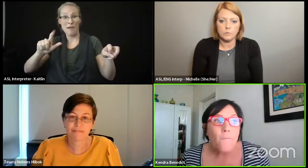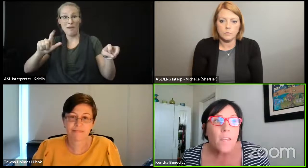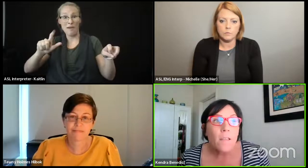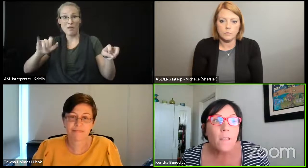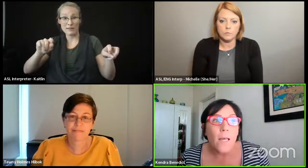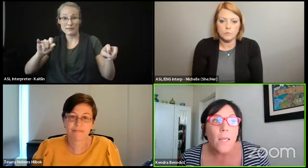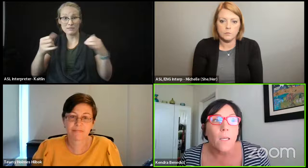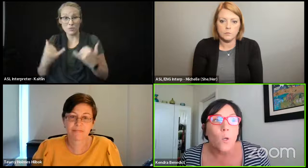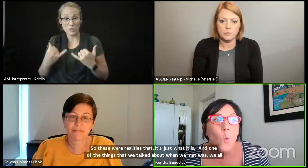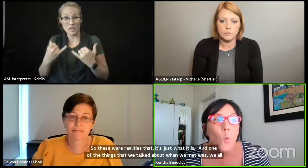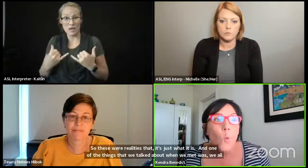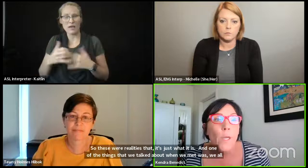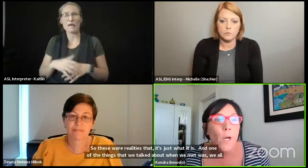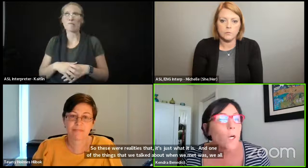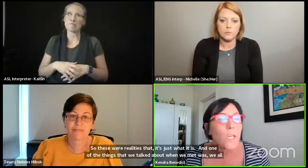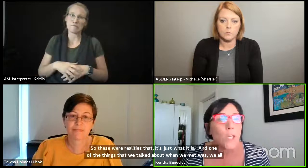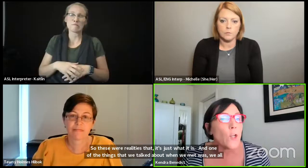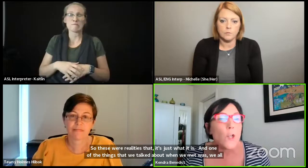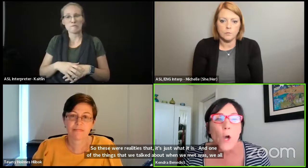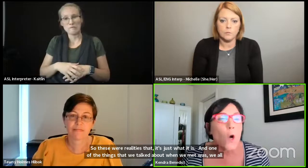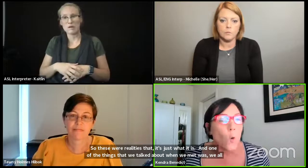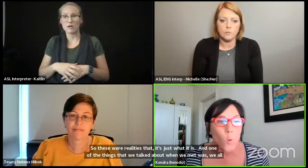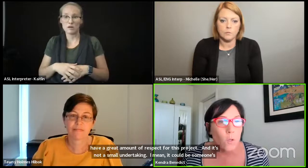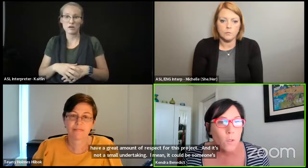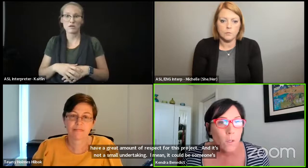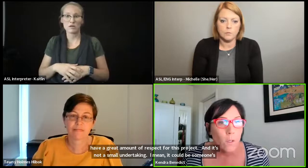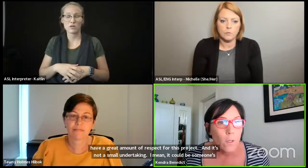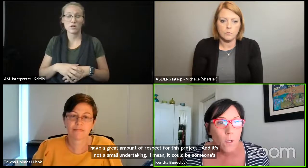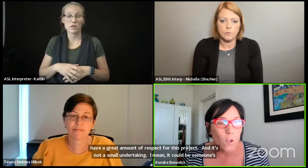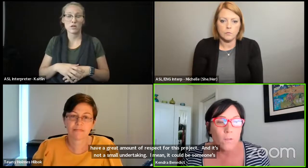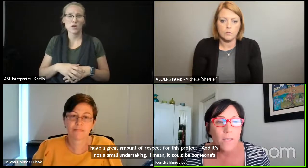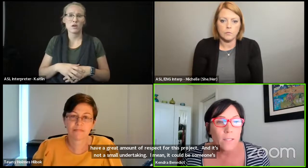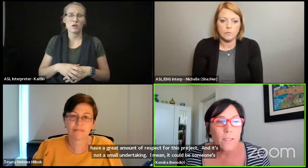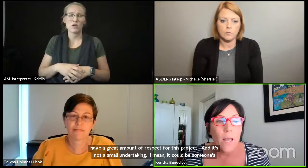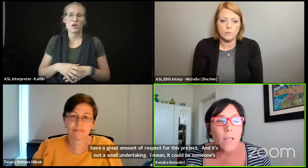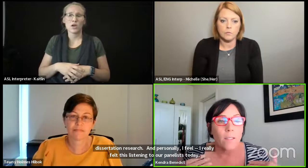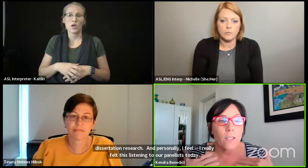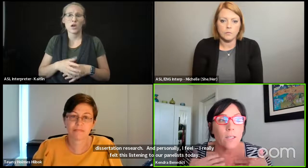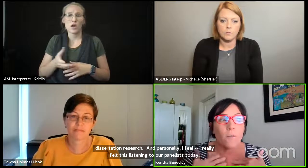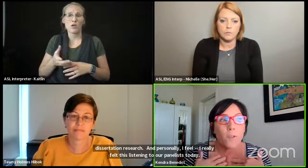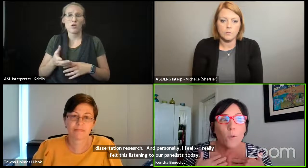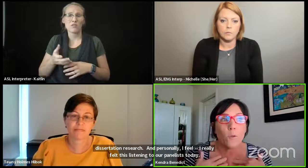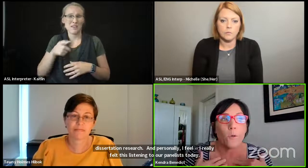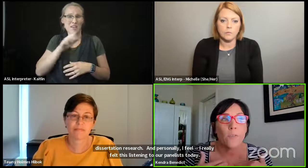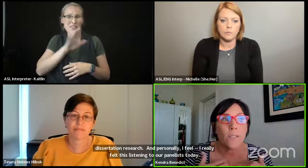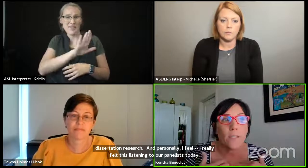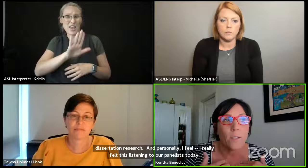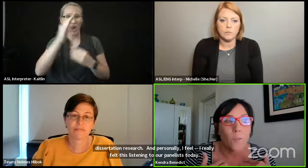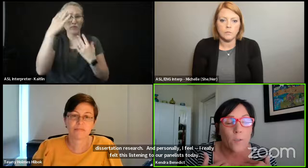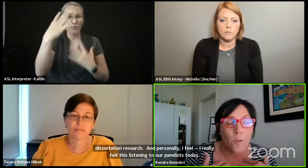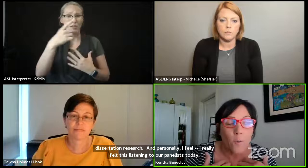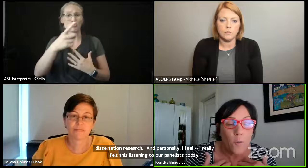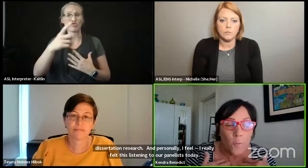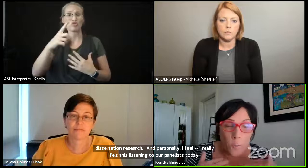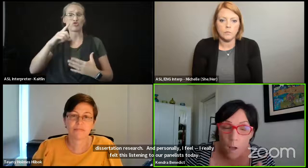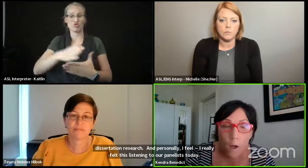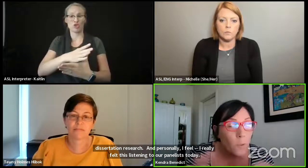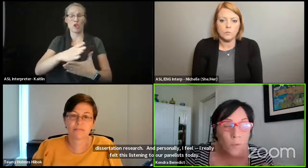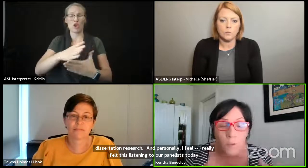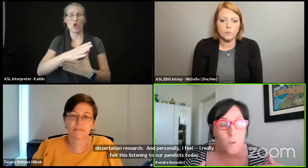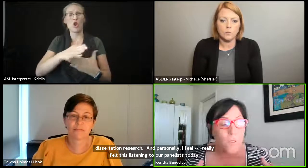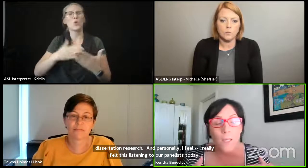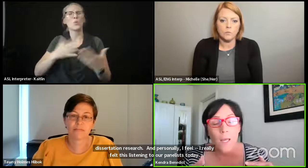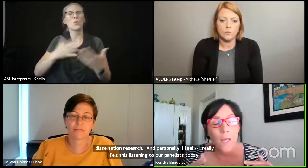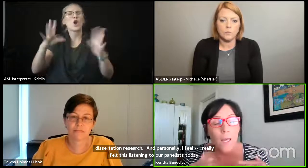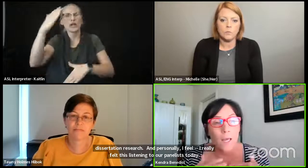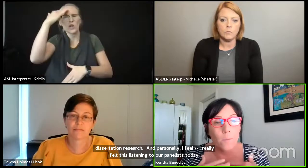I feel like we already know all of this. As the individual who oversees the all